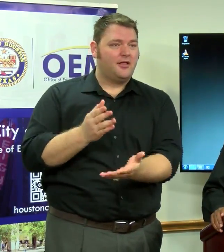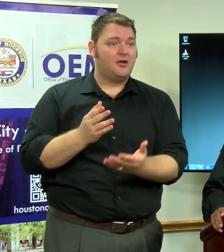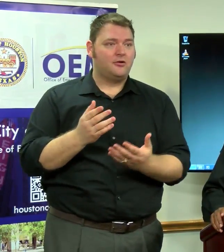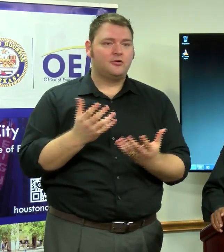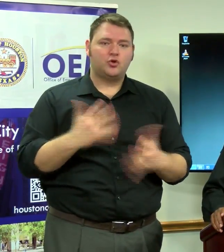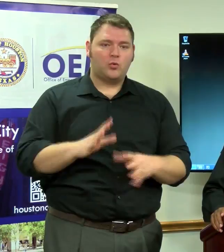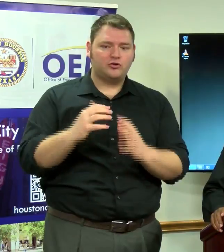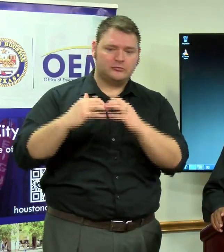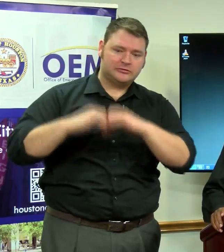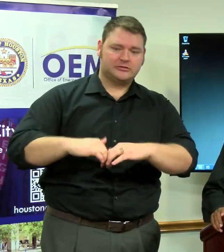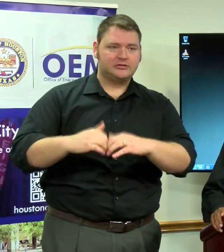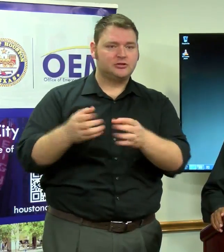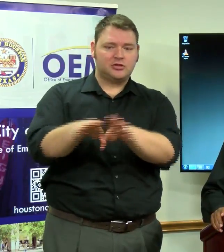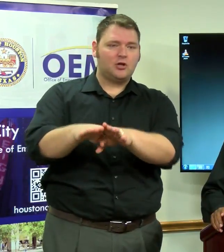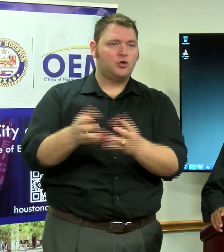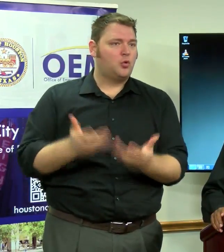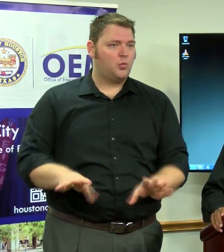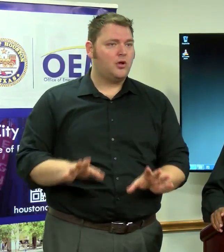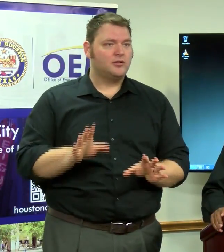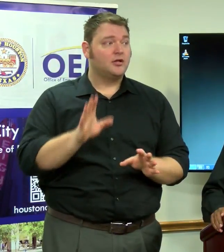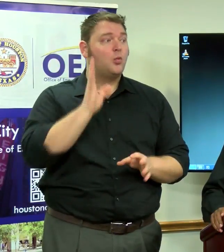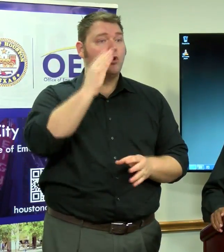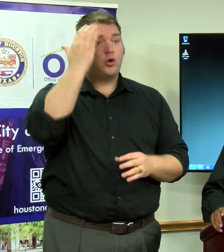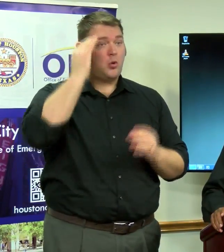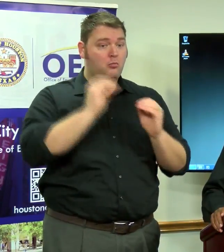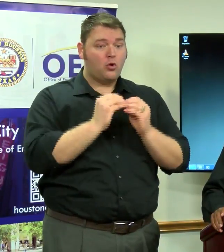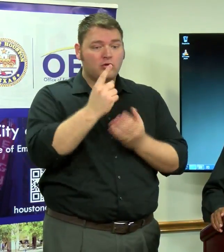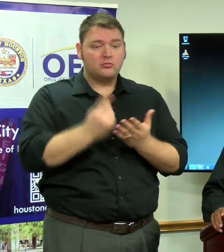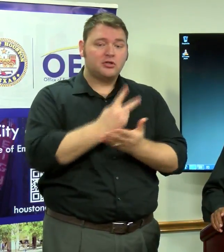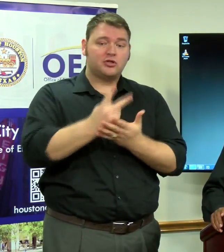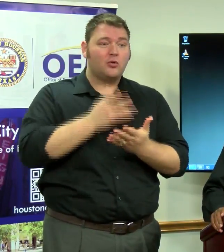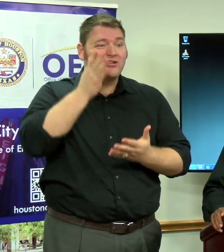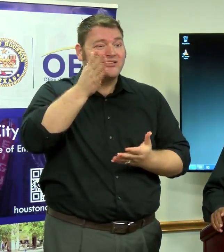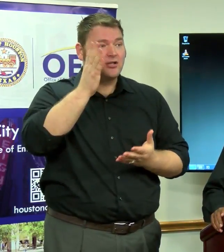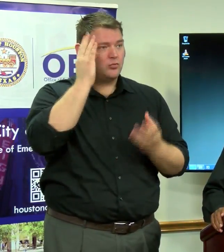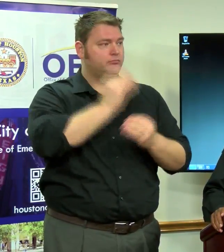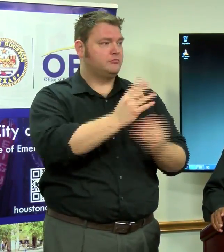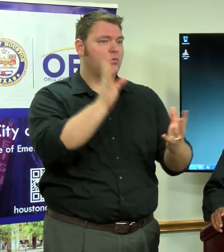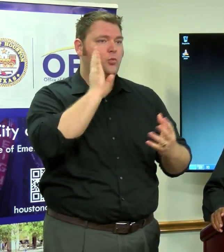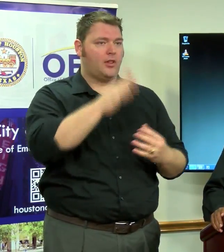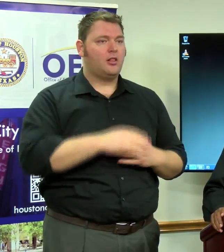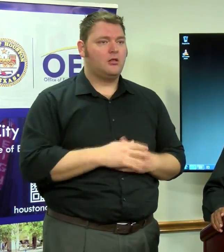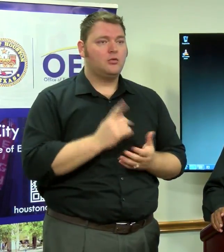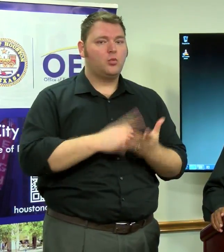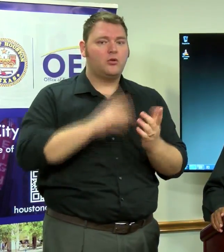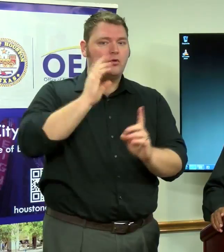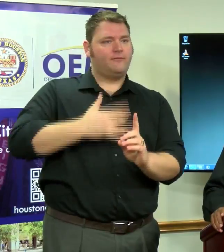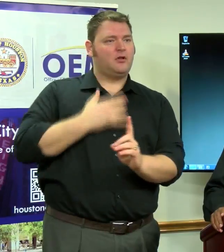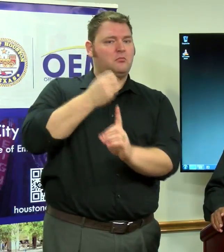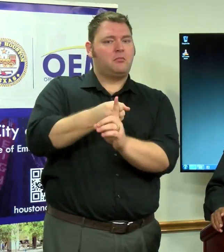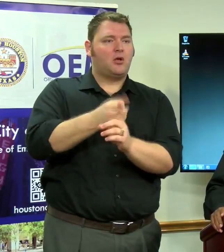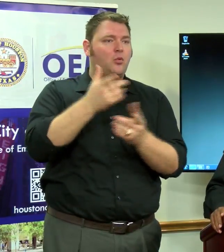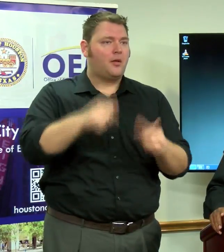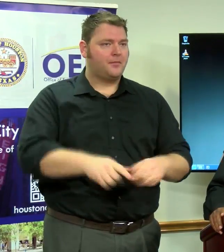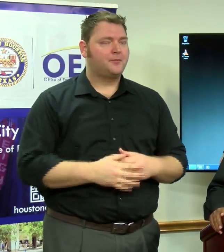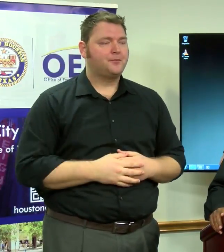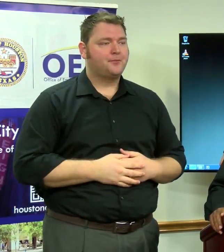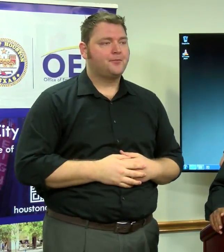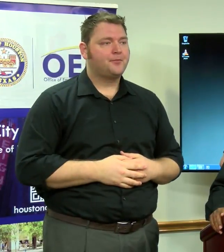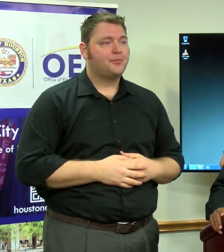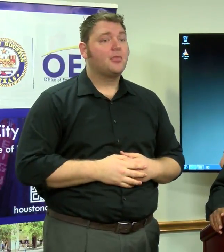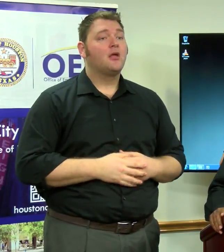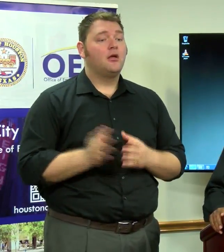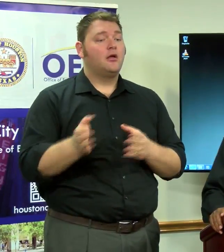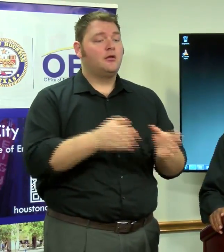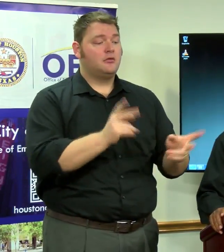couple of hours, and then I'll let you know, and then what the impact that can be. With respect to the number of people that are in our